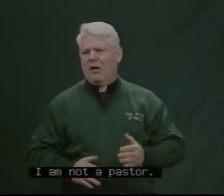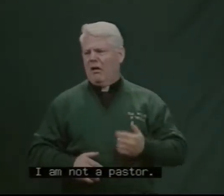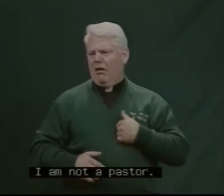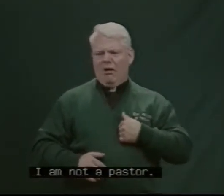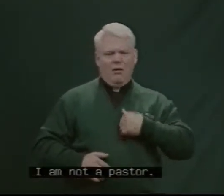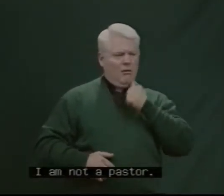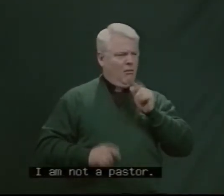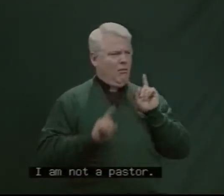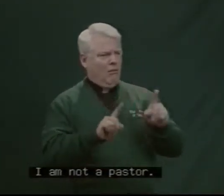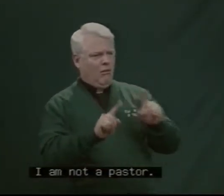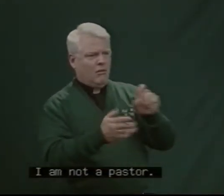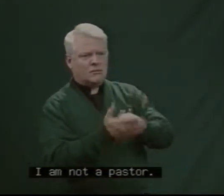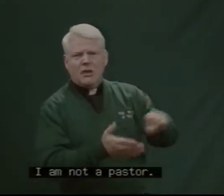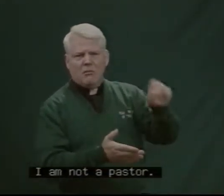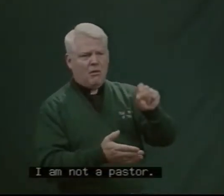I am not a pastor.